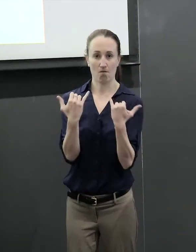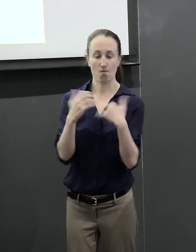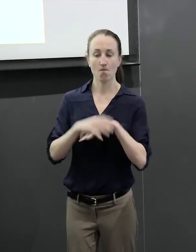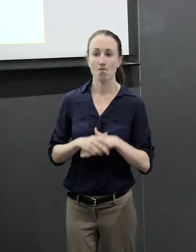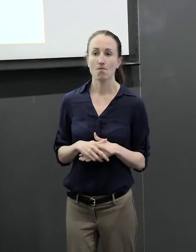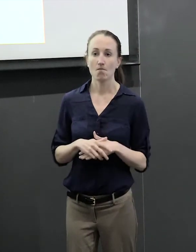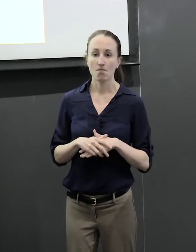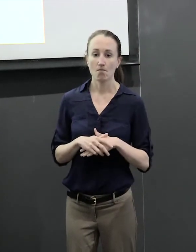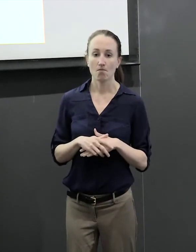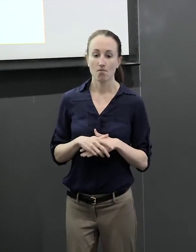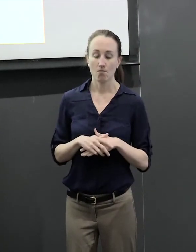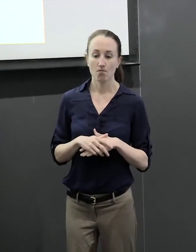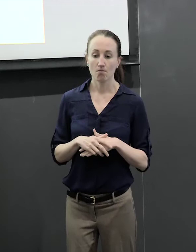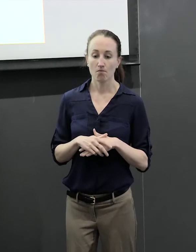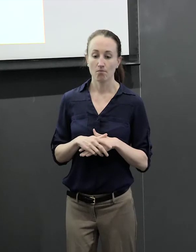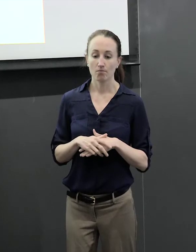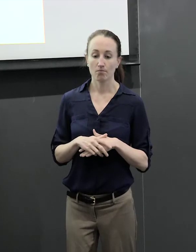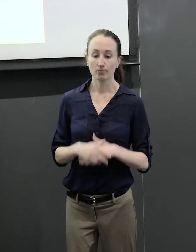that